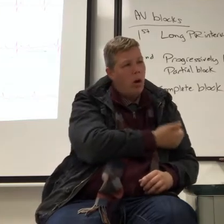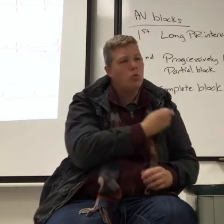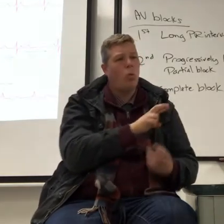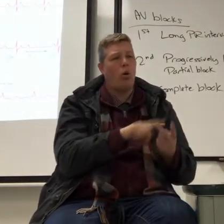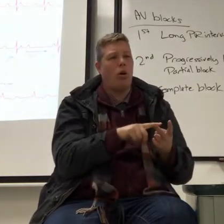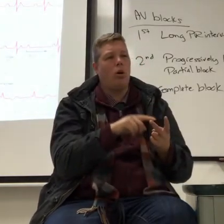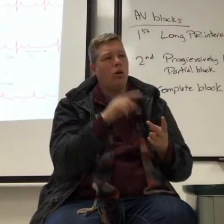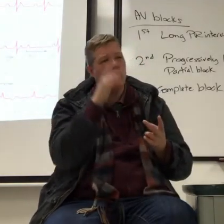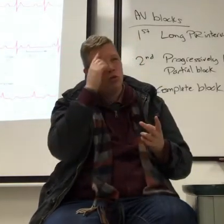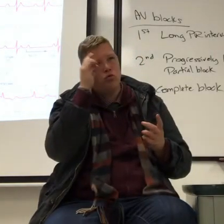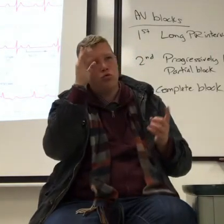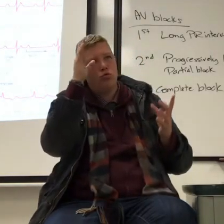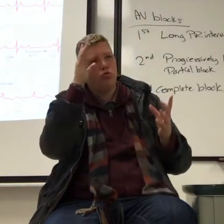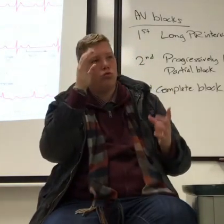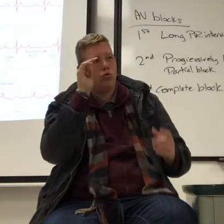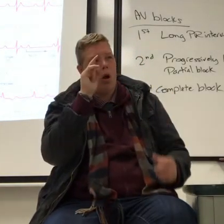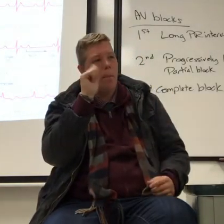it.